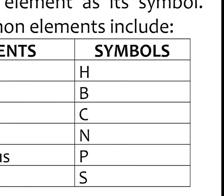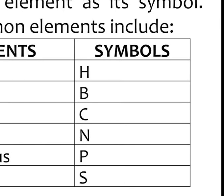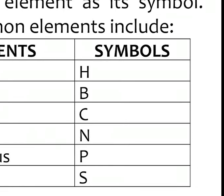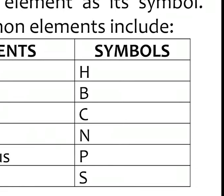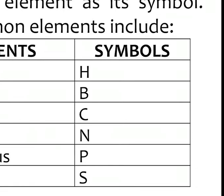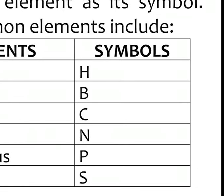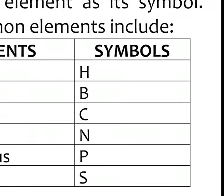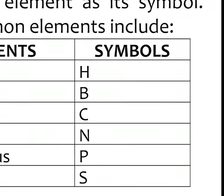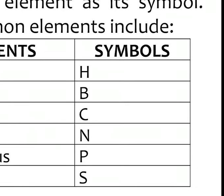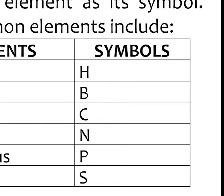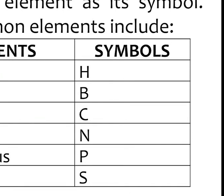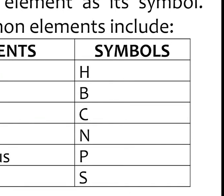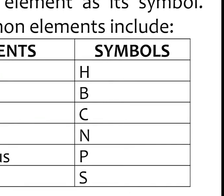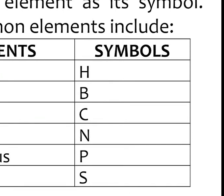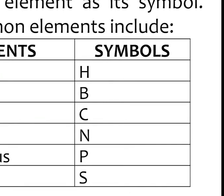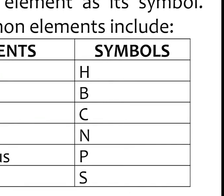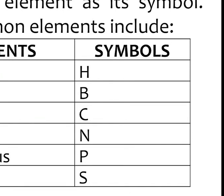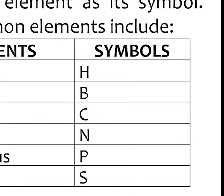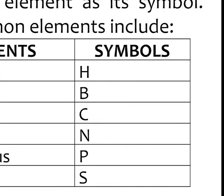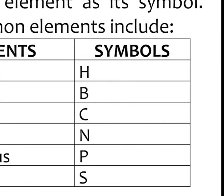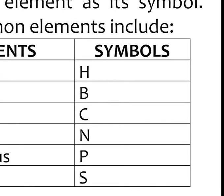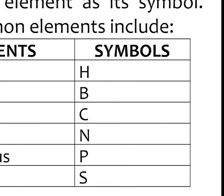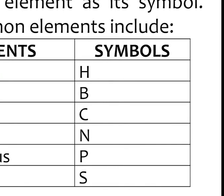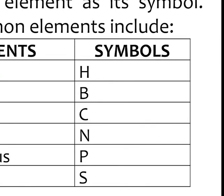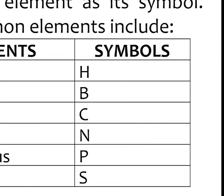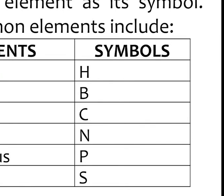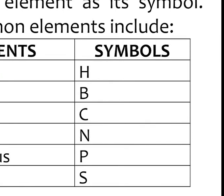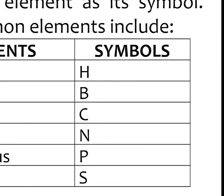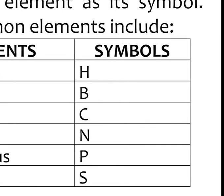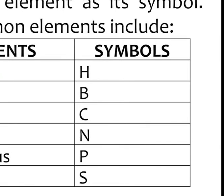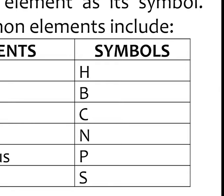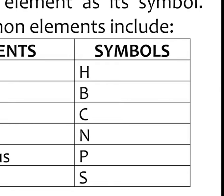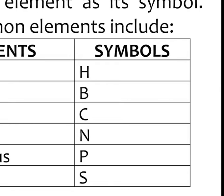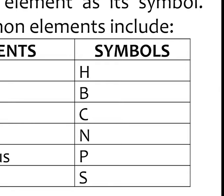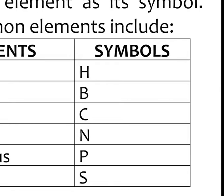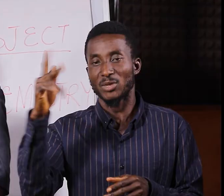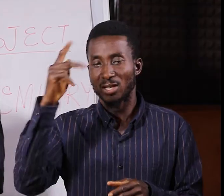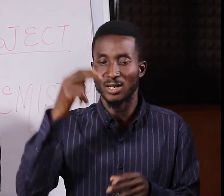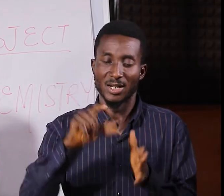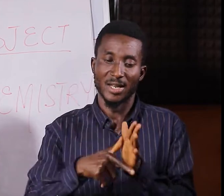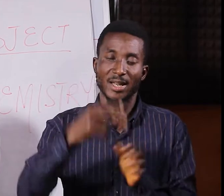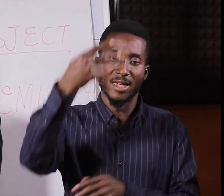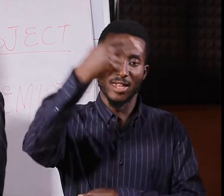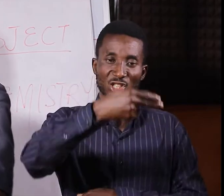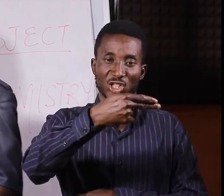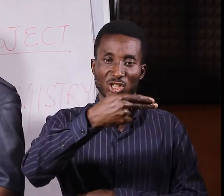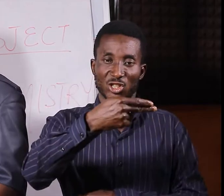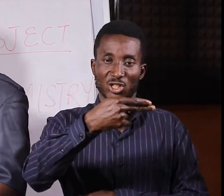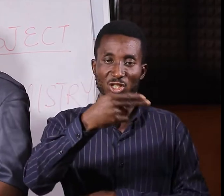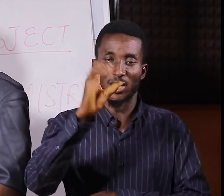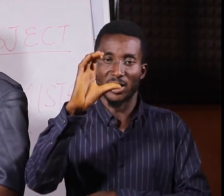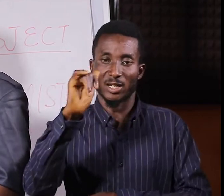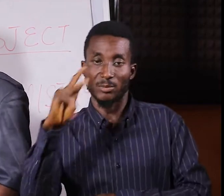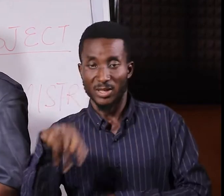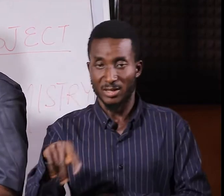can see an example of those elements like hydrogen. The symbol is capital letter H. If you write anything other than capital